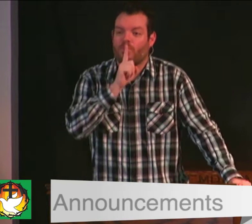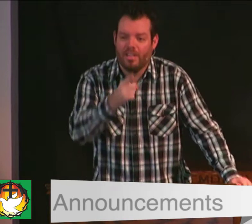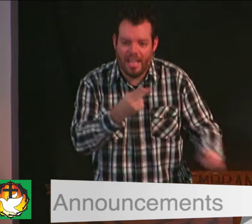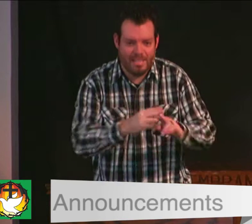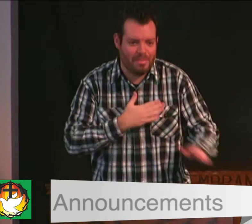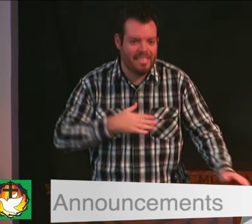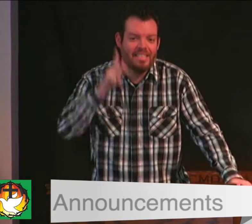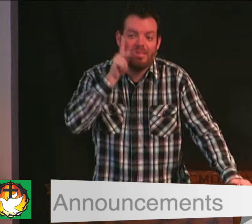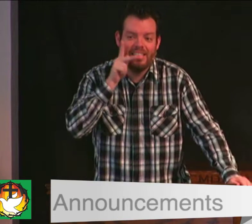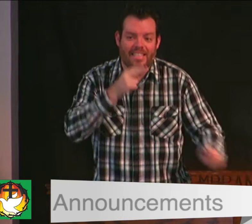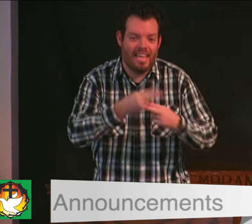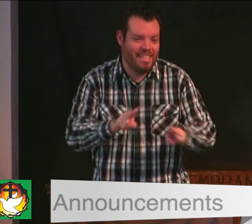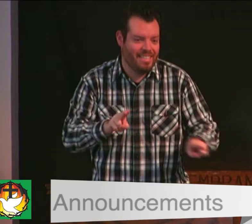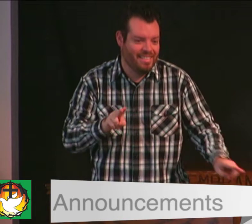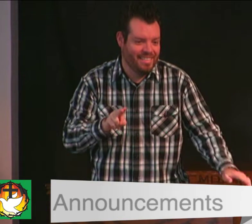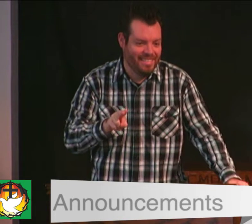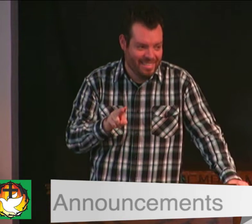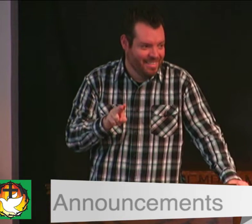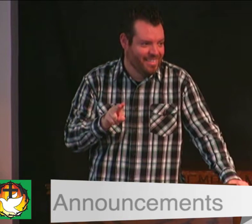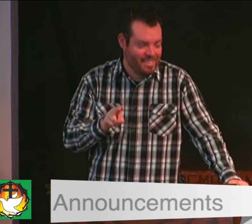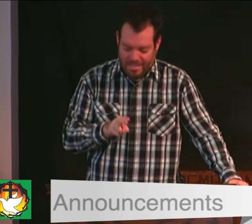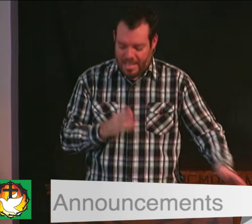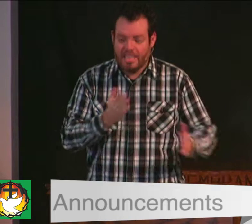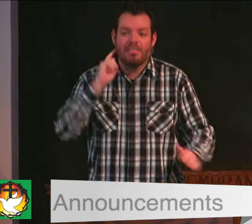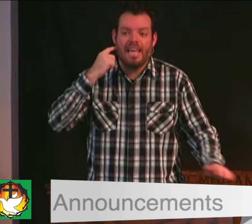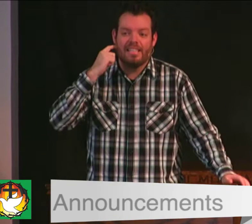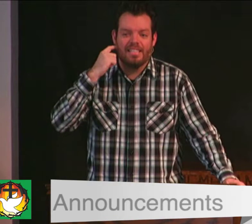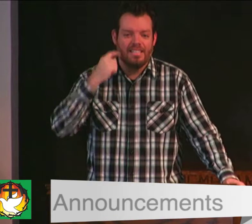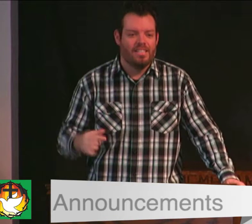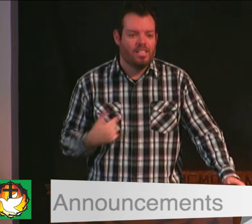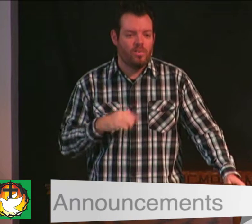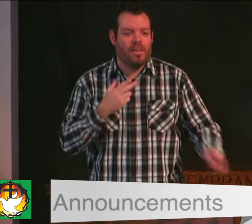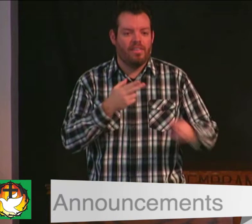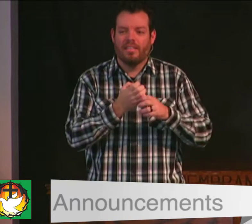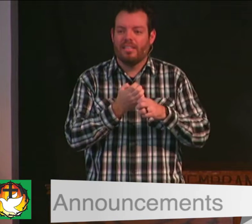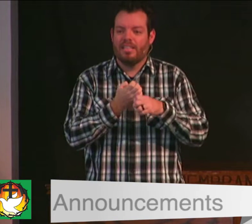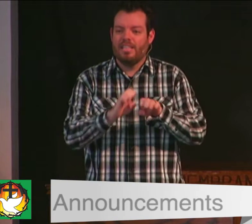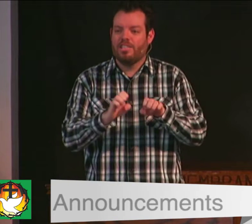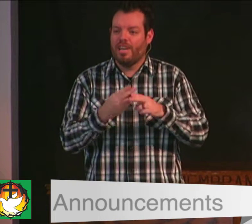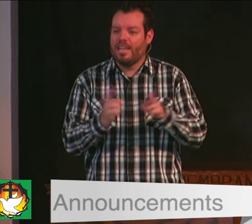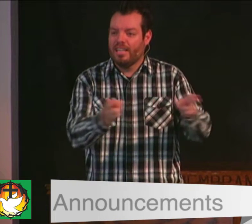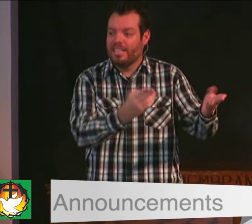real eggs, please. Plastic eggs. And some candy. So we have an Easter egg hunt here.